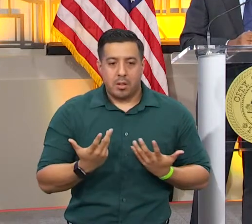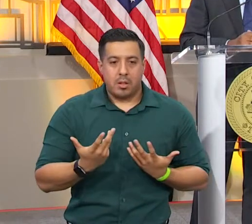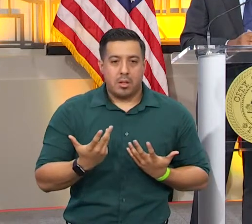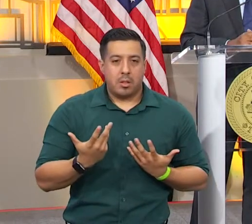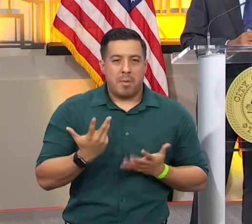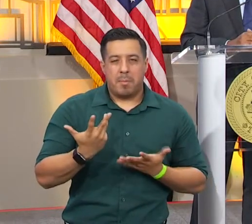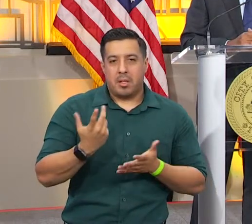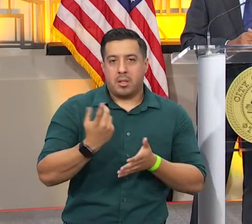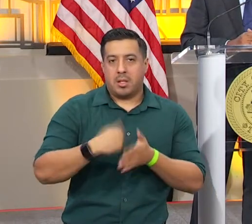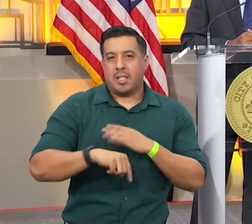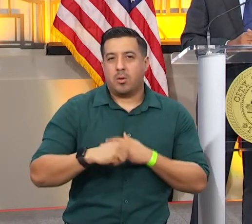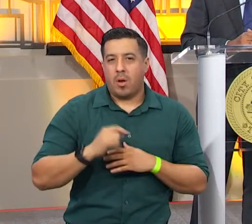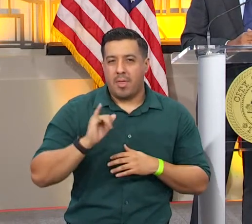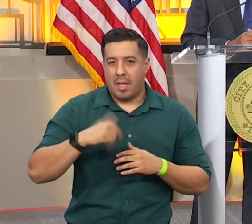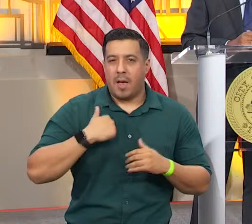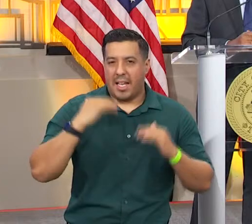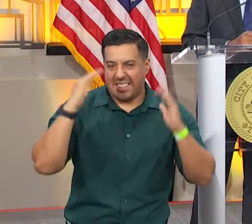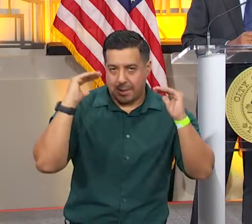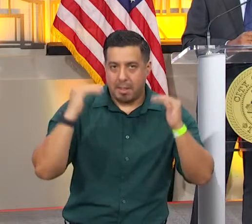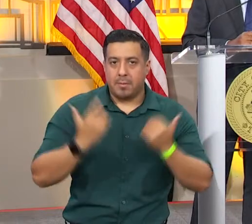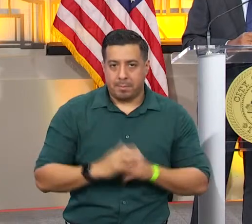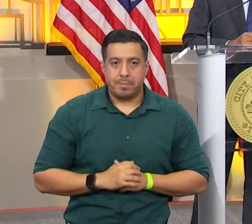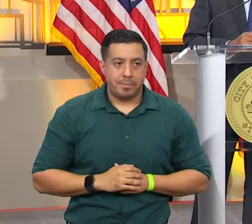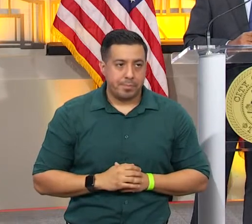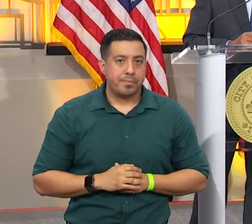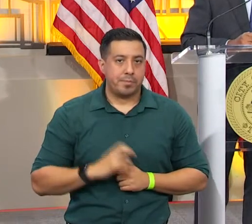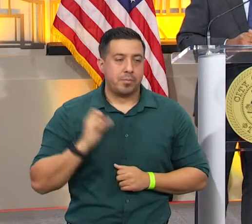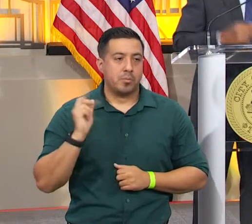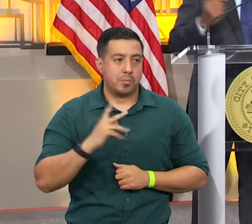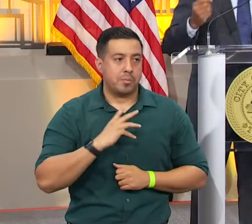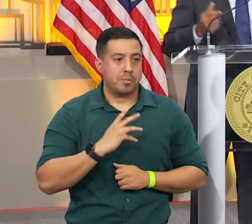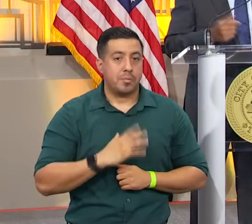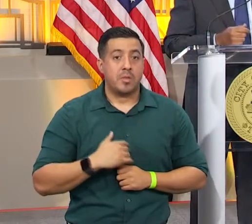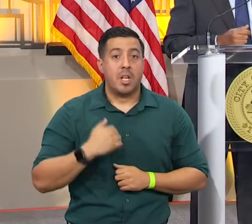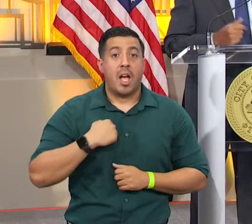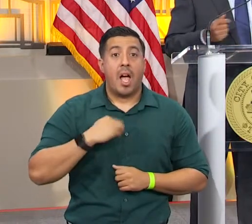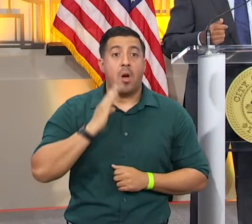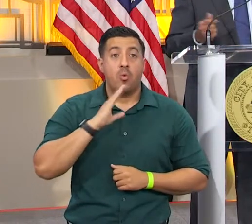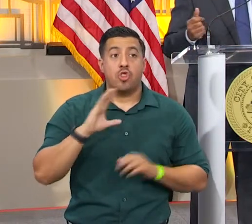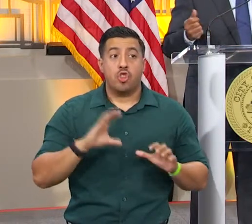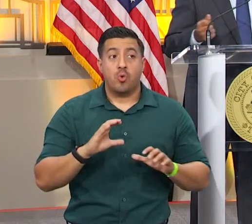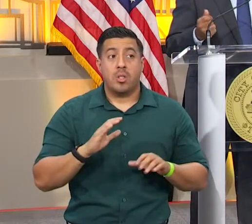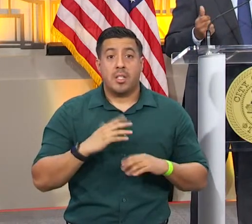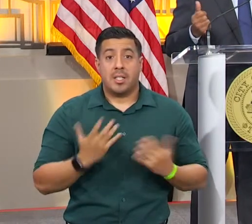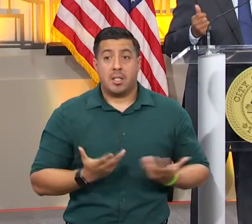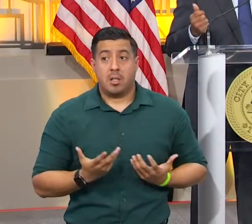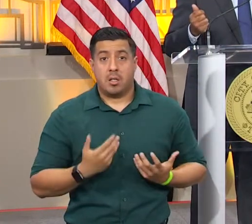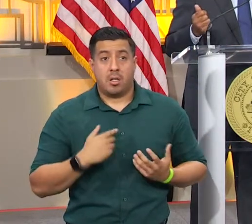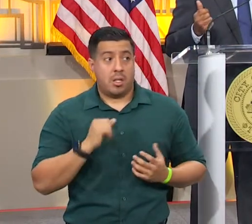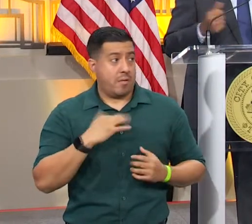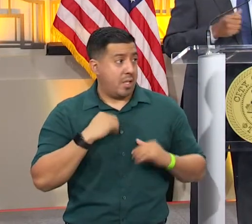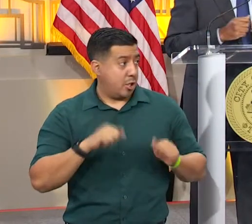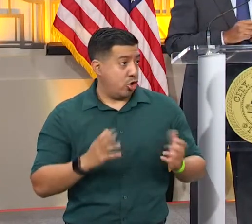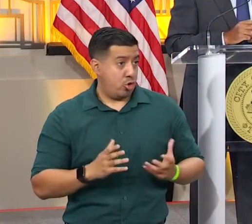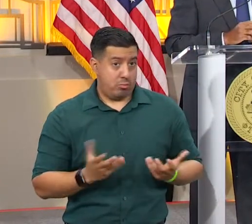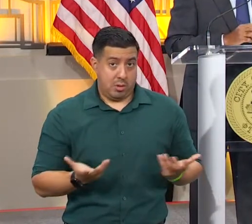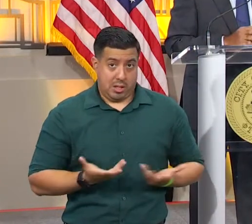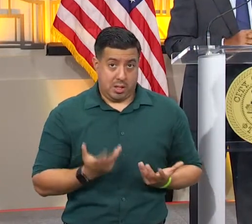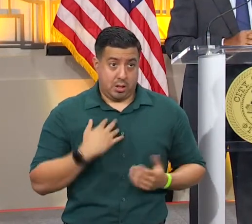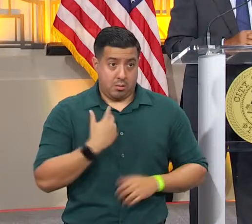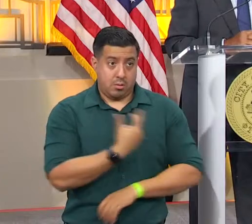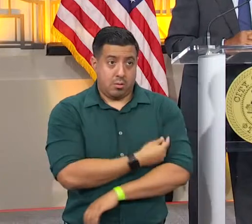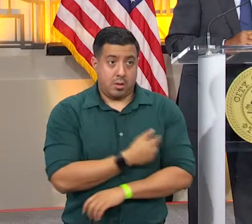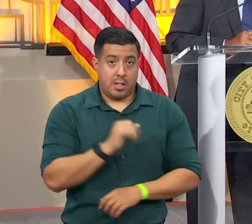probably sometime next week is what I anticipate. Okay? And I'll do it. If I could do it here, I'd take it right, do it right here, you